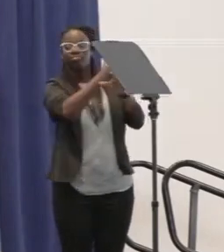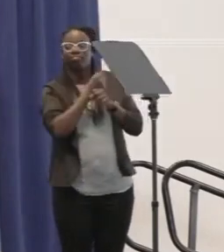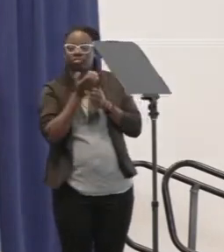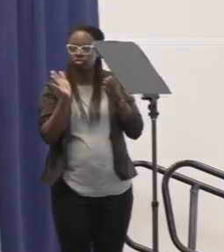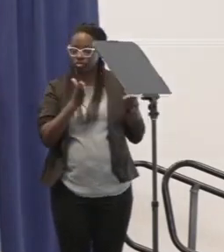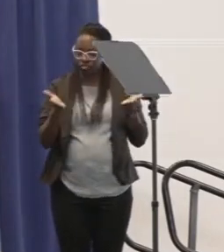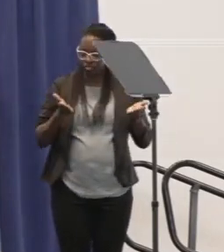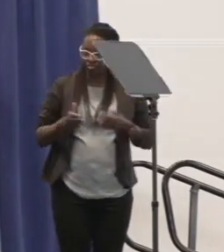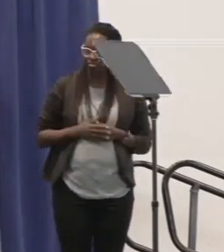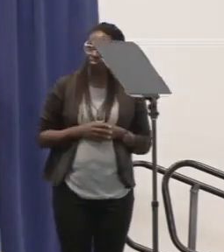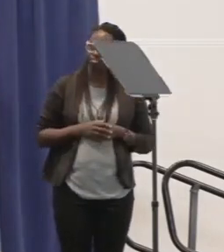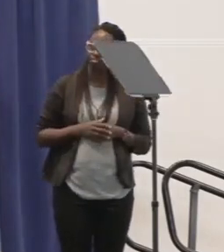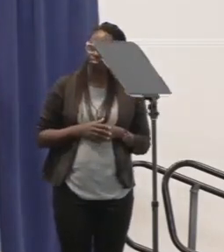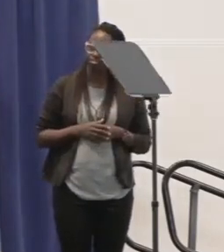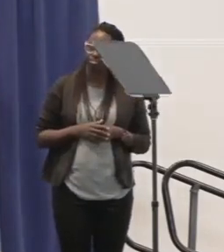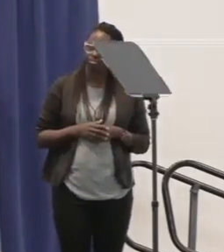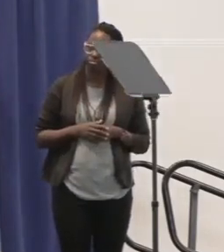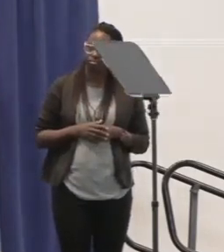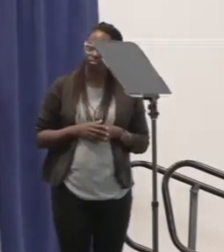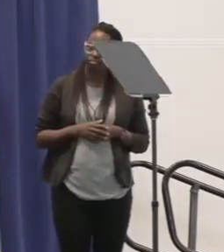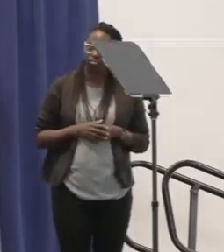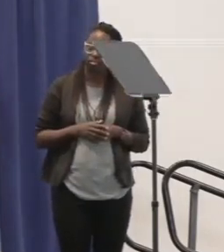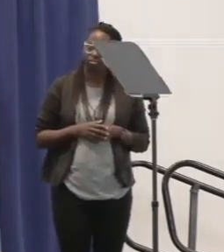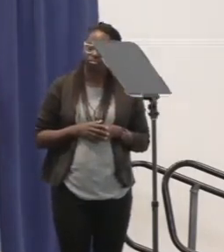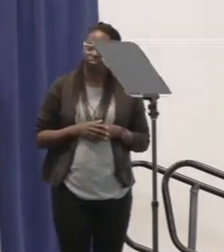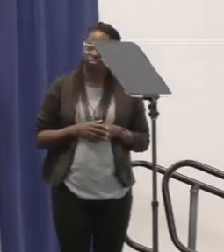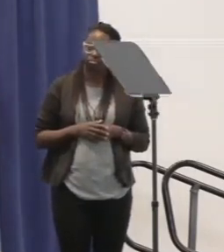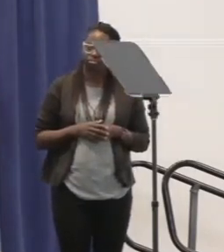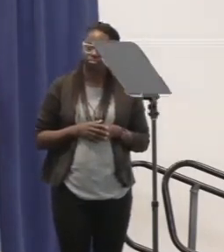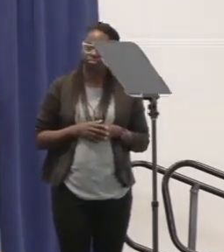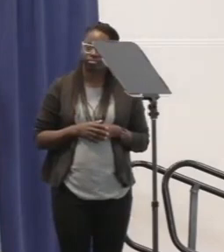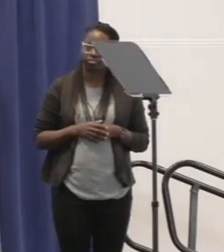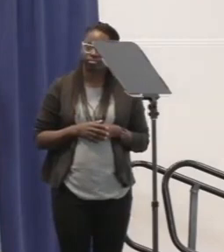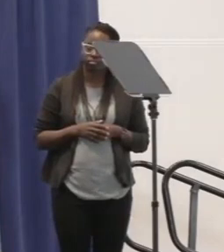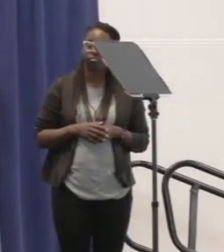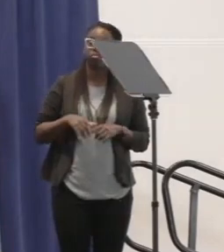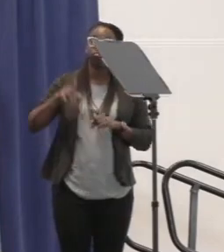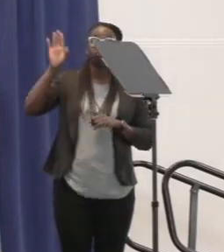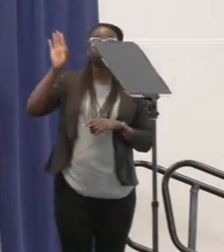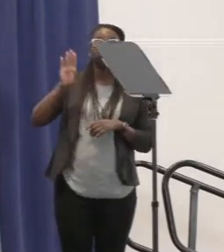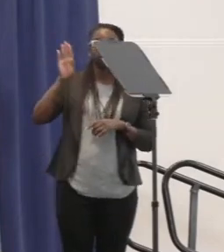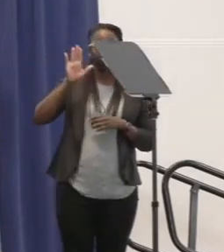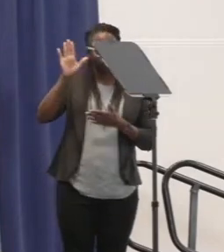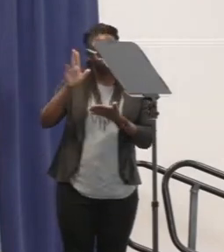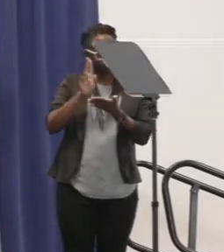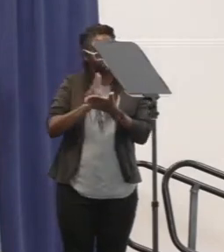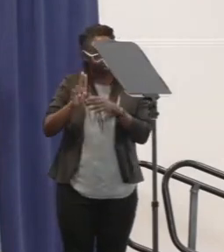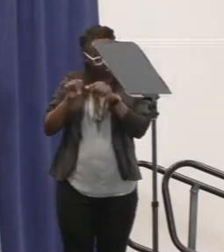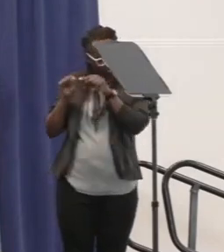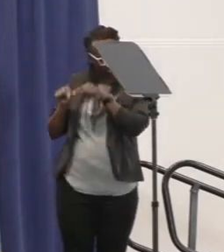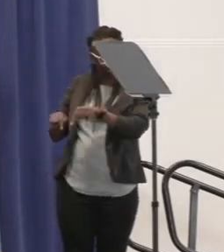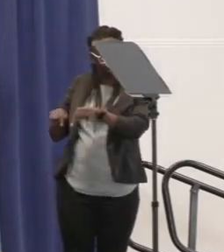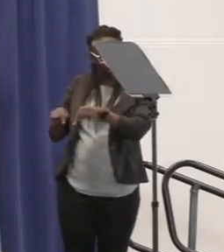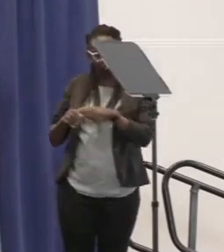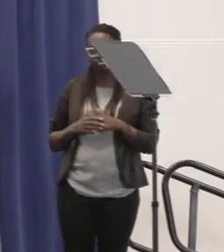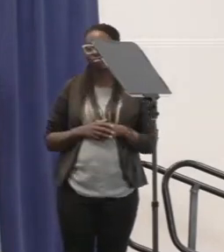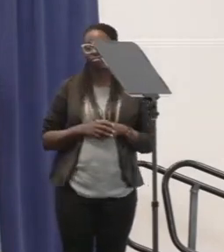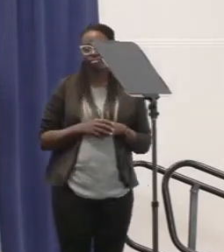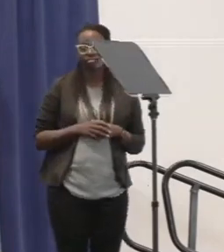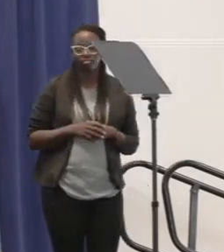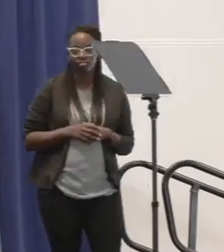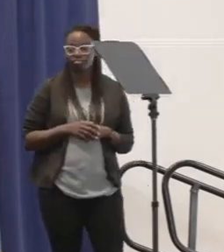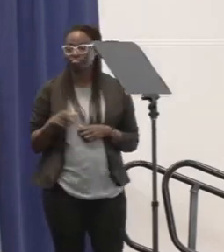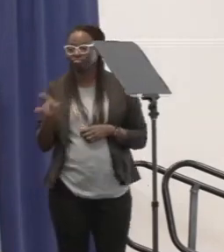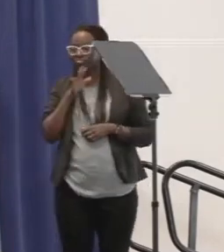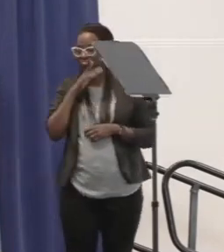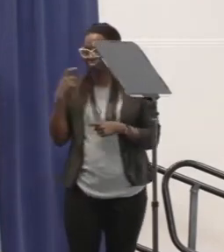UMass Boston is your university. I'll say it in Spanish. Mi casa es su casa. UMass Boston es su